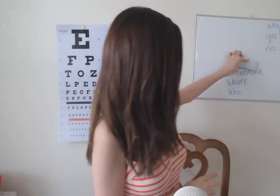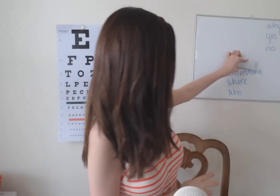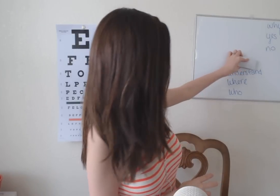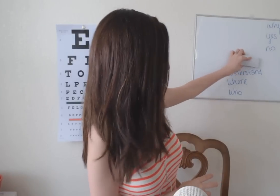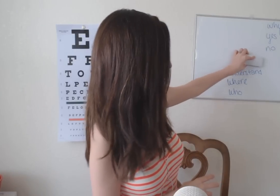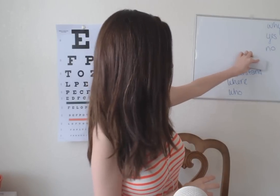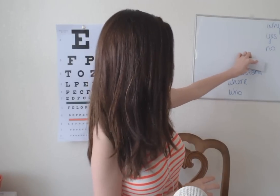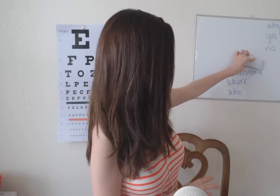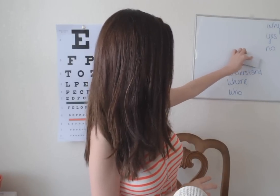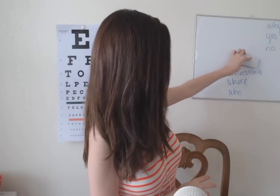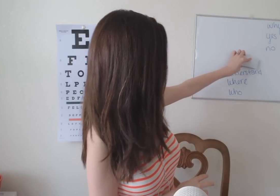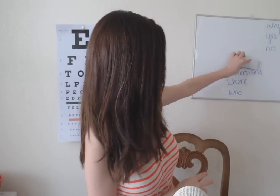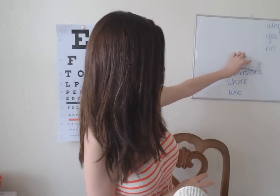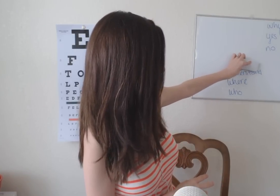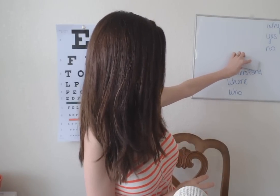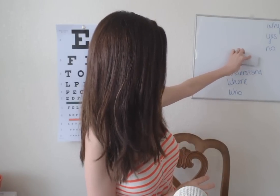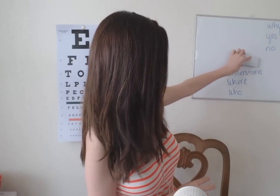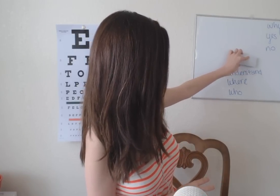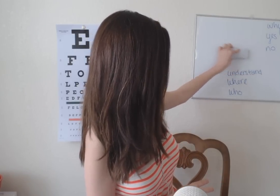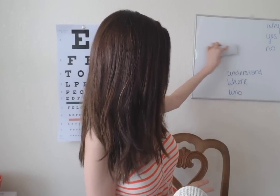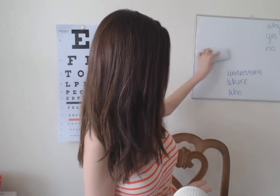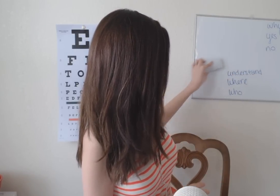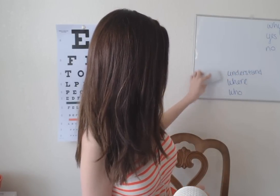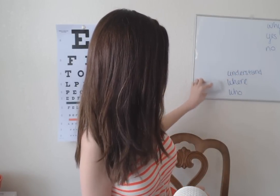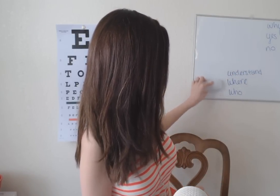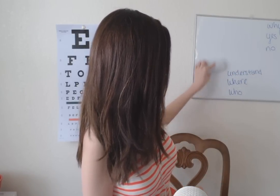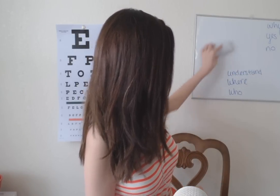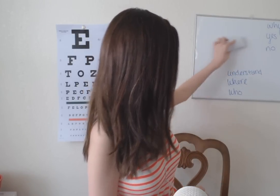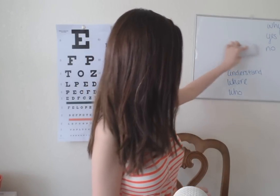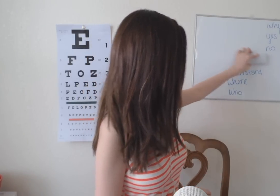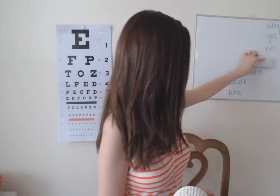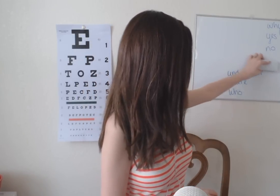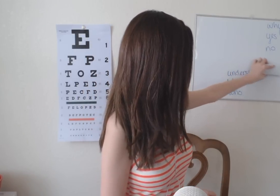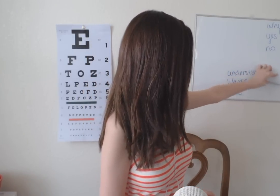This next one is one of my favorite signs.